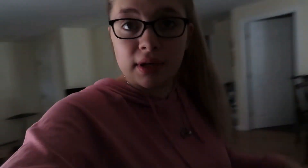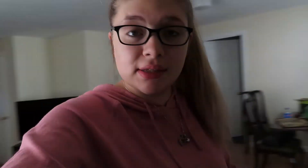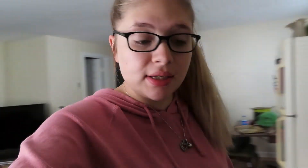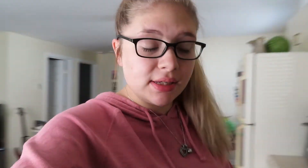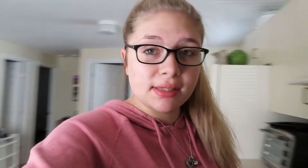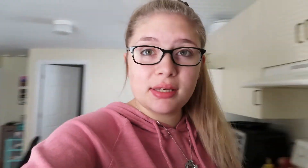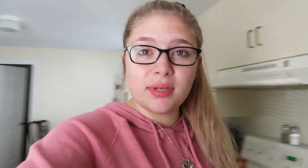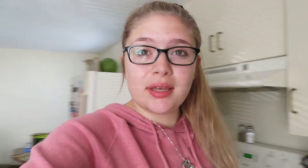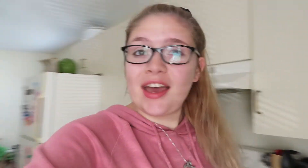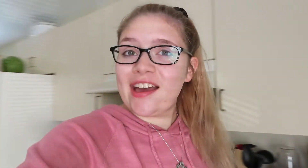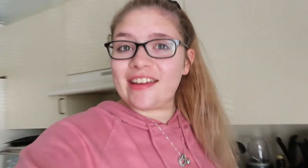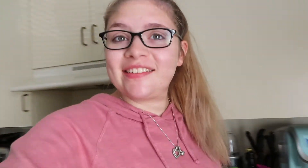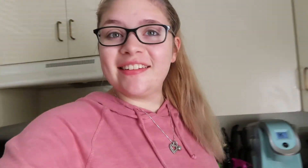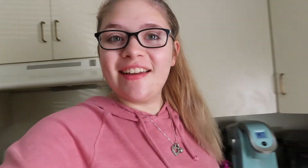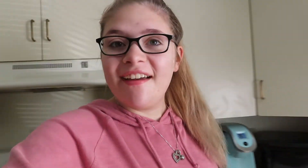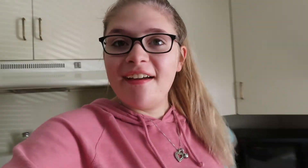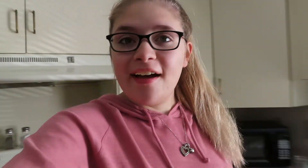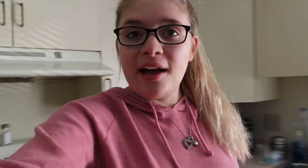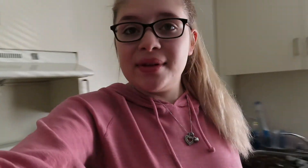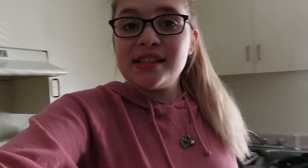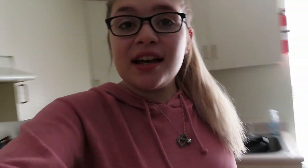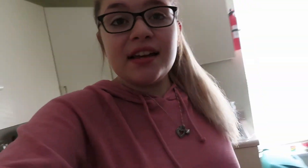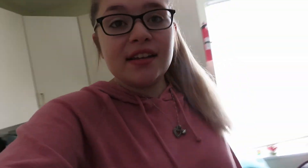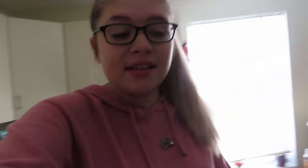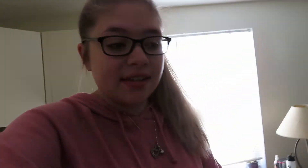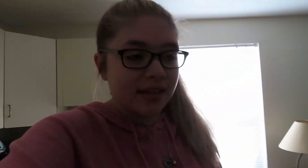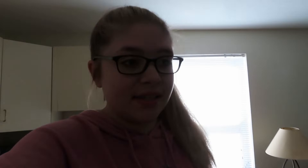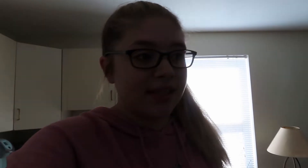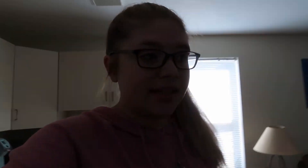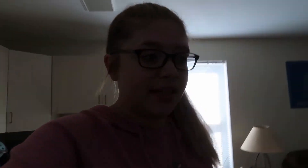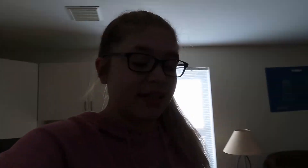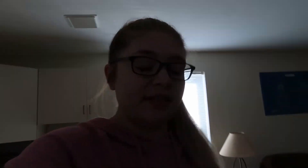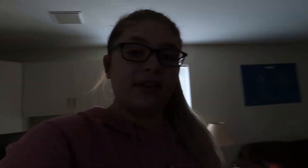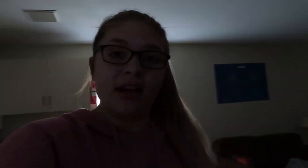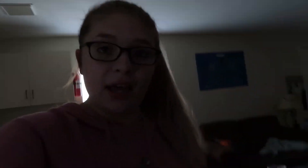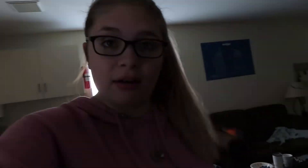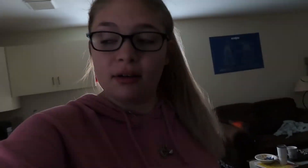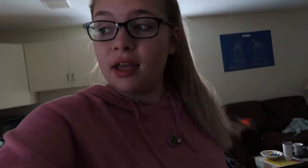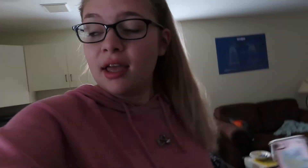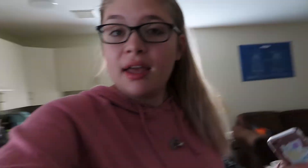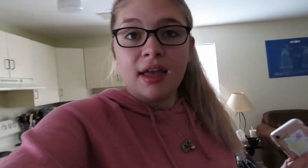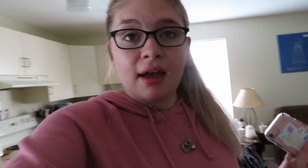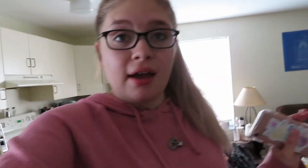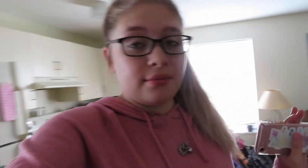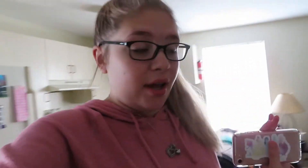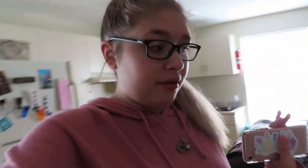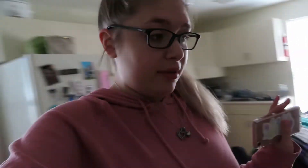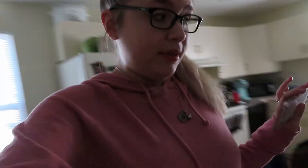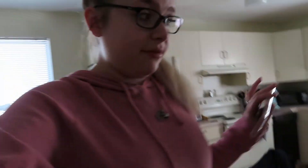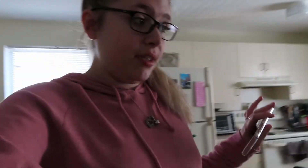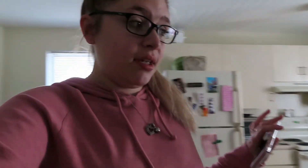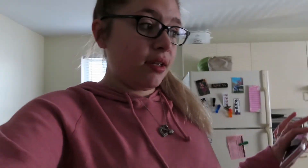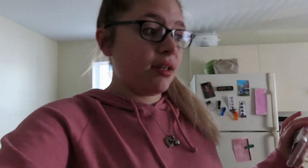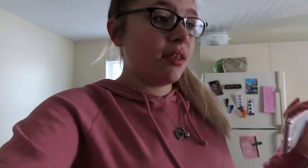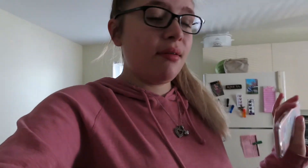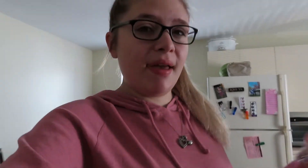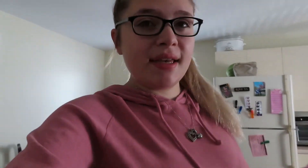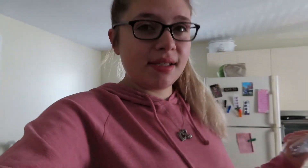guys can't see me hi um it's 10 16 right now i am not really feeling the best